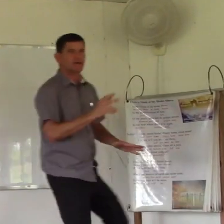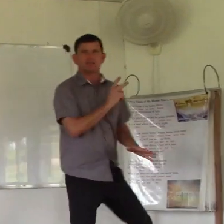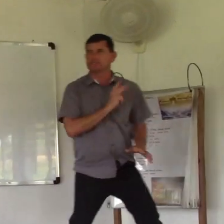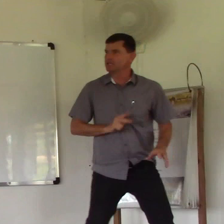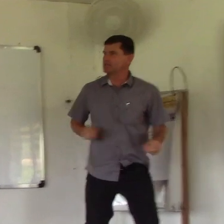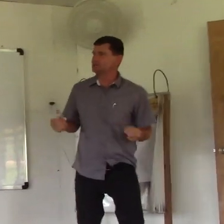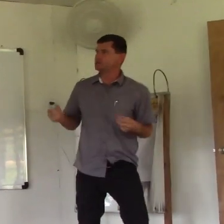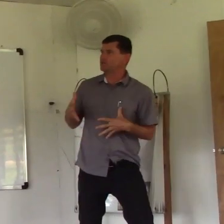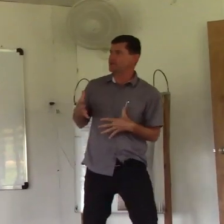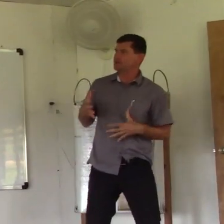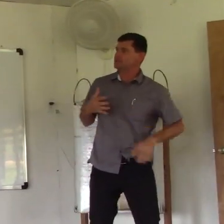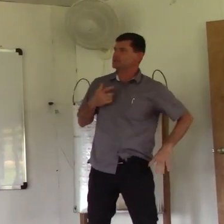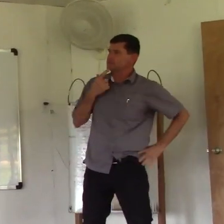This king, he was afraid.